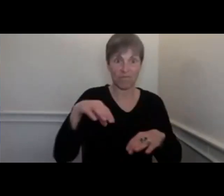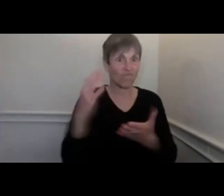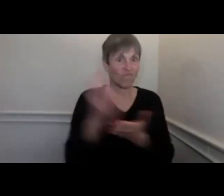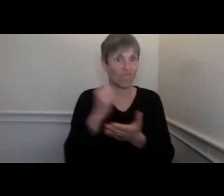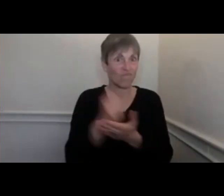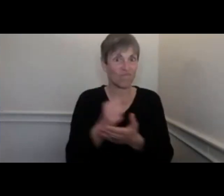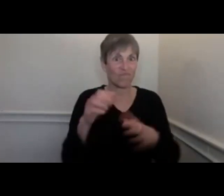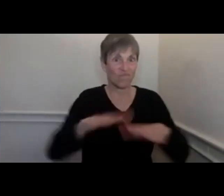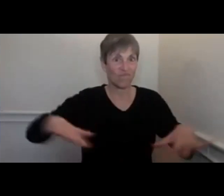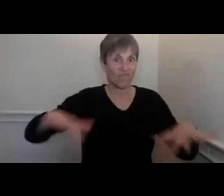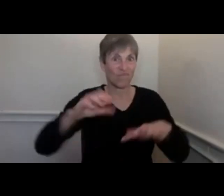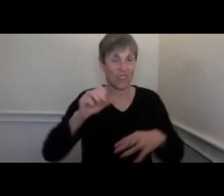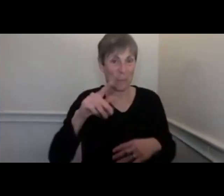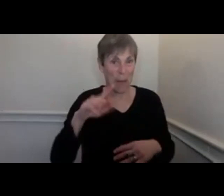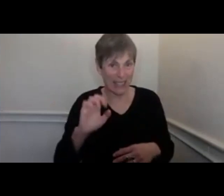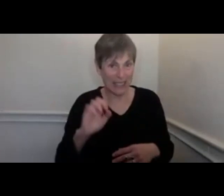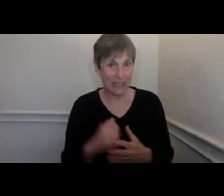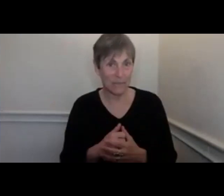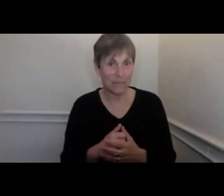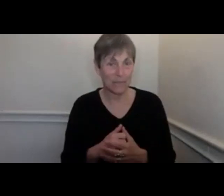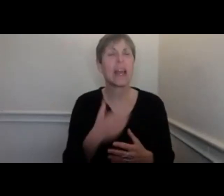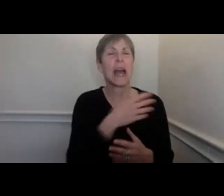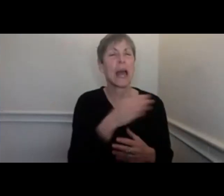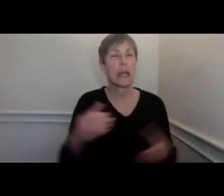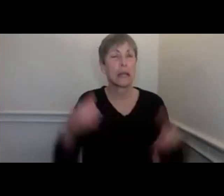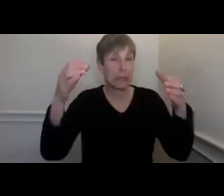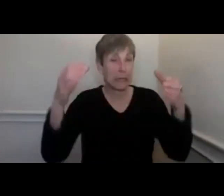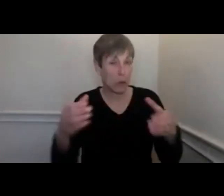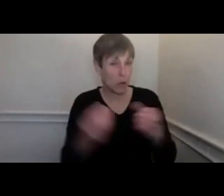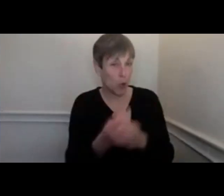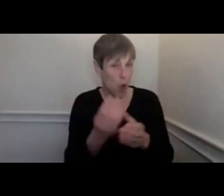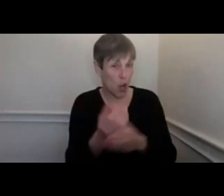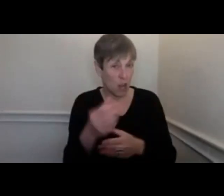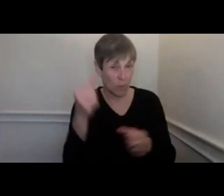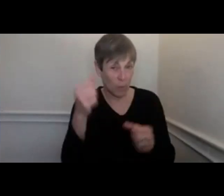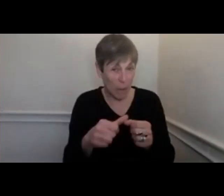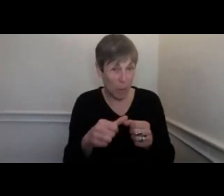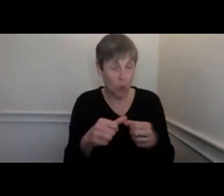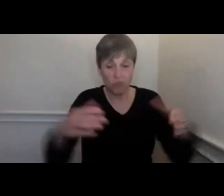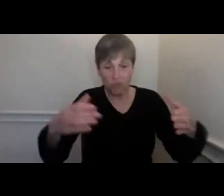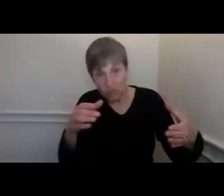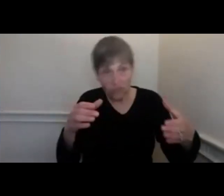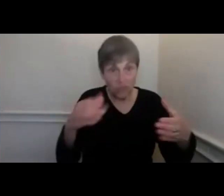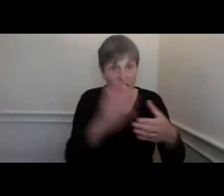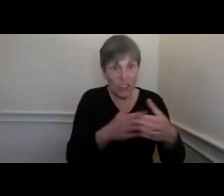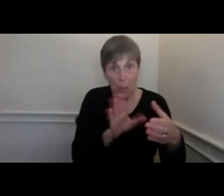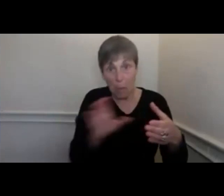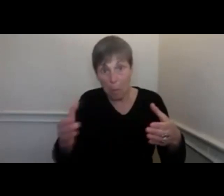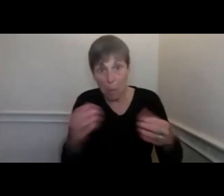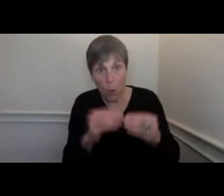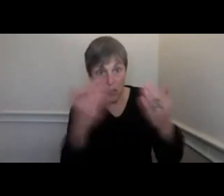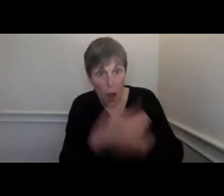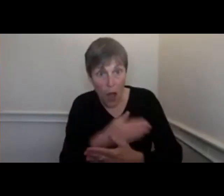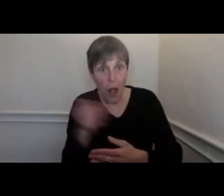thing to keep in mind with container gardening, some containers are darker than others, and dark containers are going to